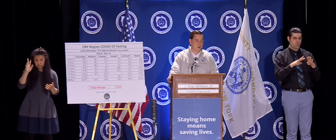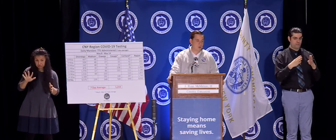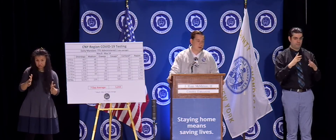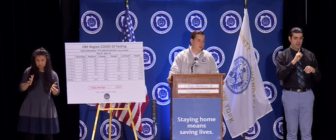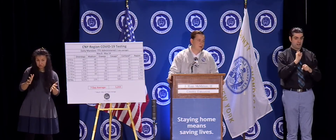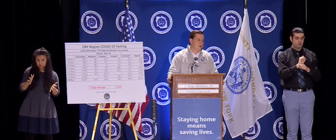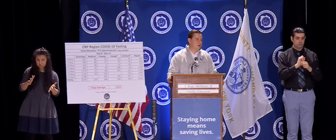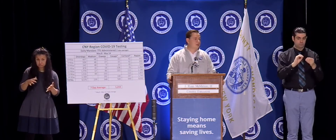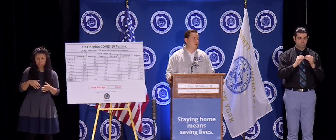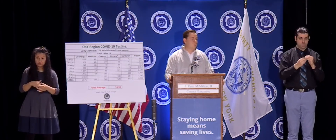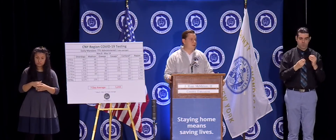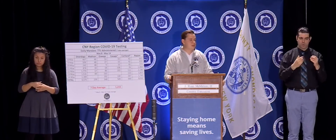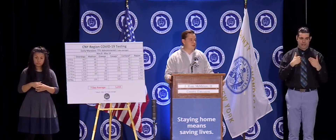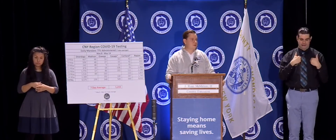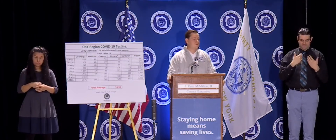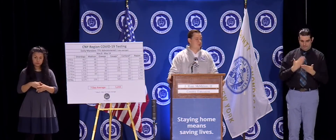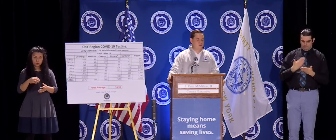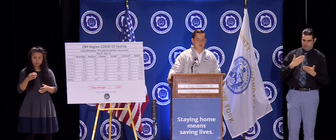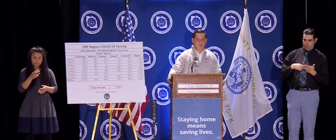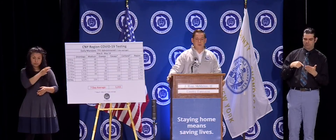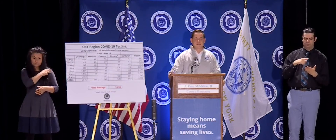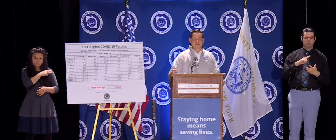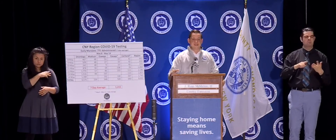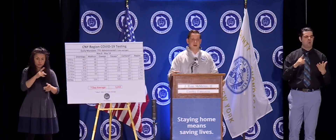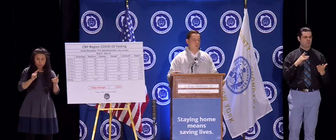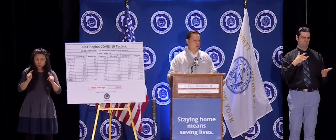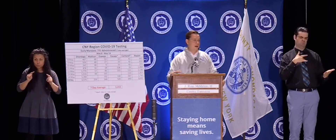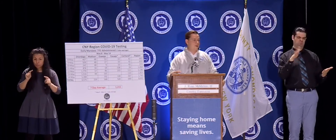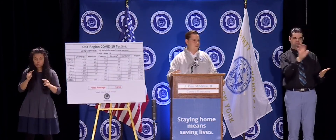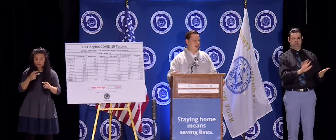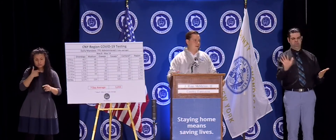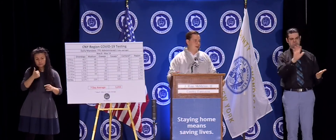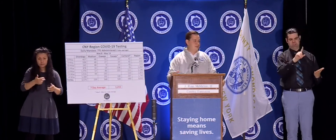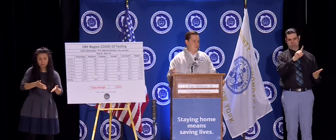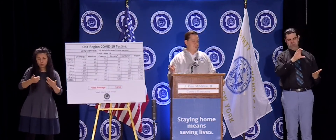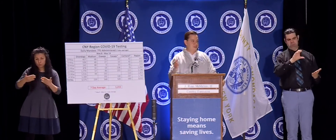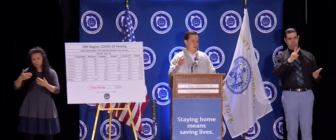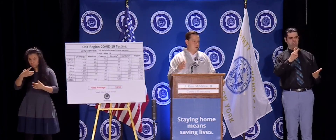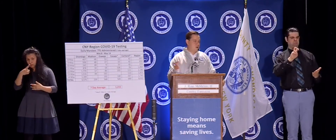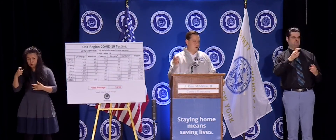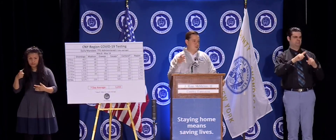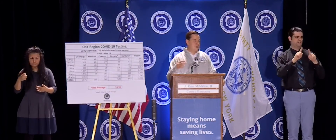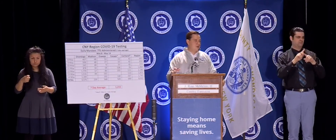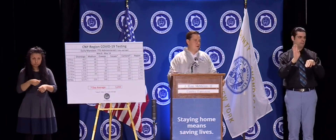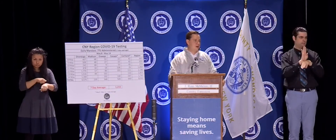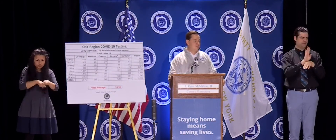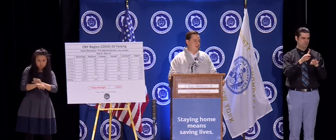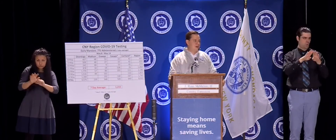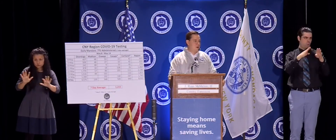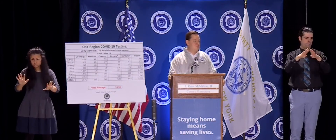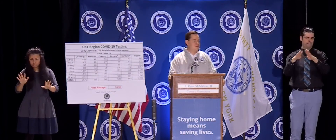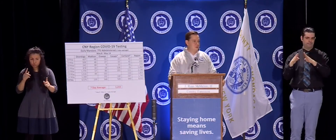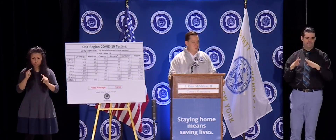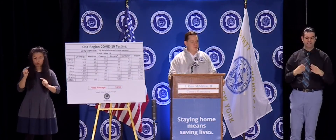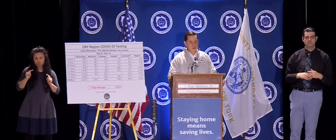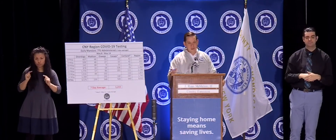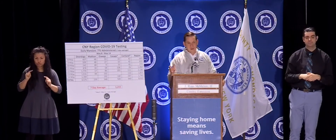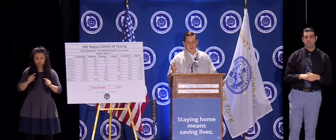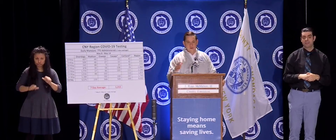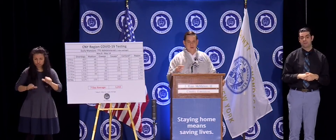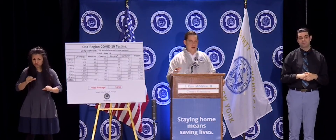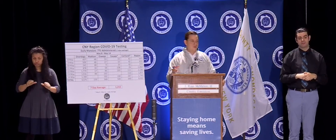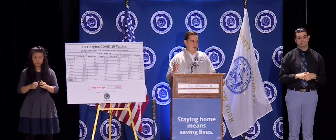just know that there was, from the businesses that were on the sidelines that met these categories, you're talking about thousands. So